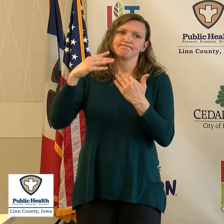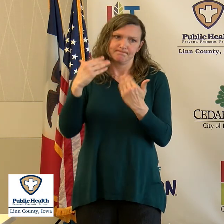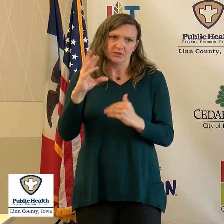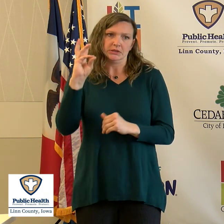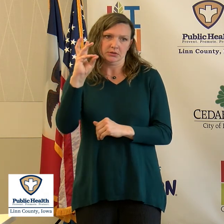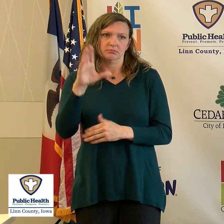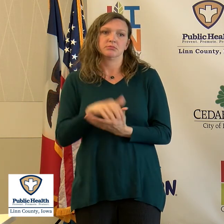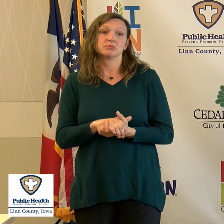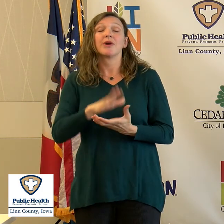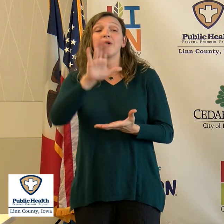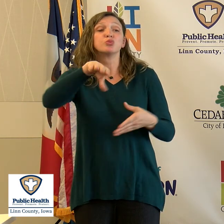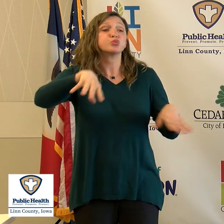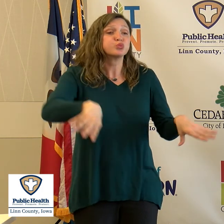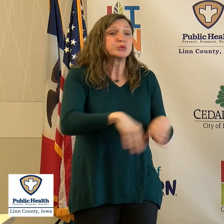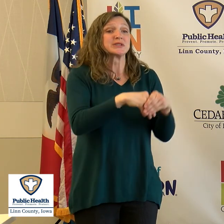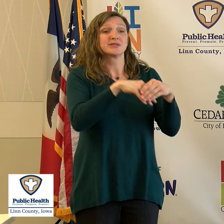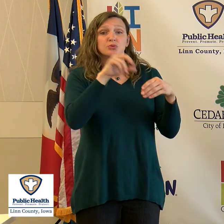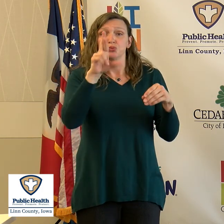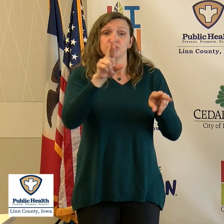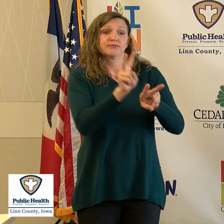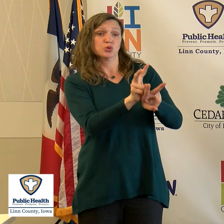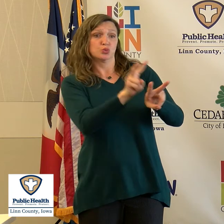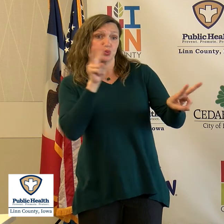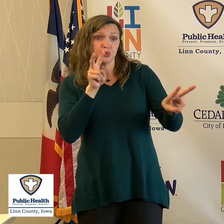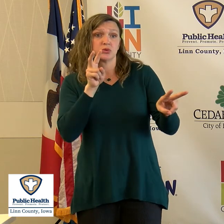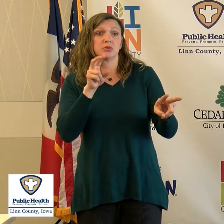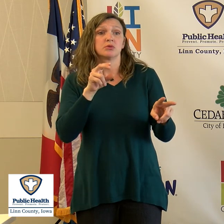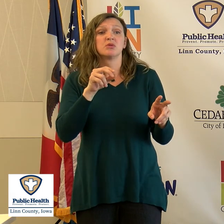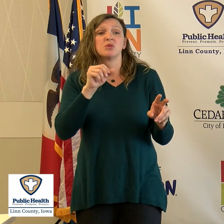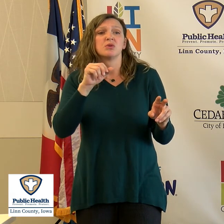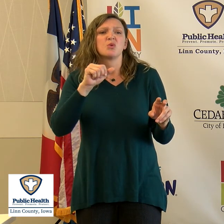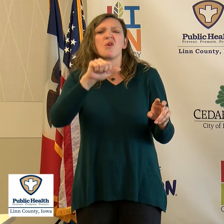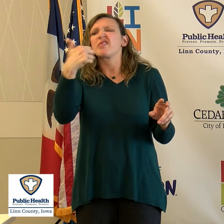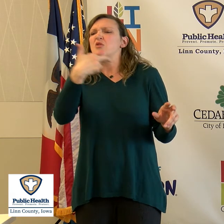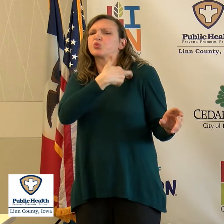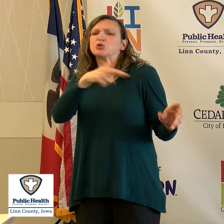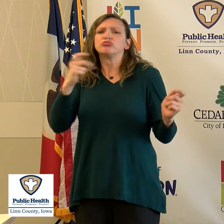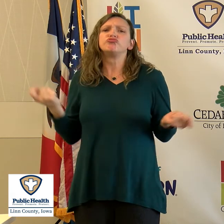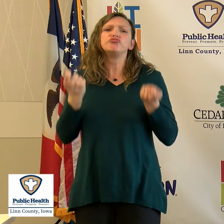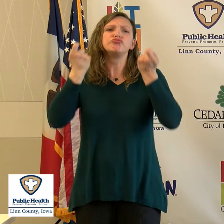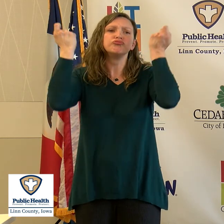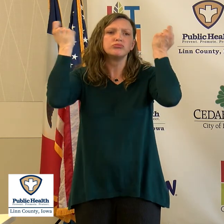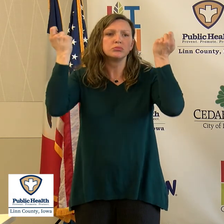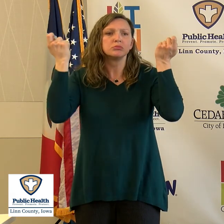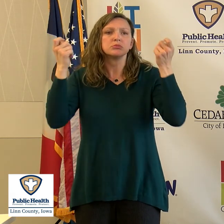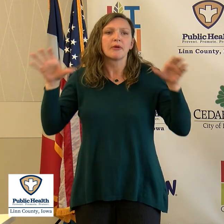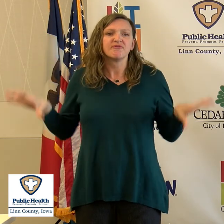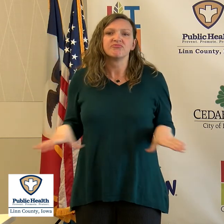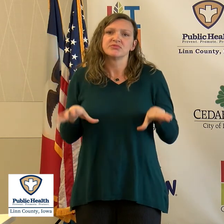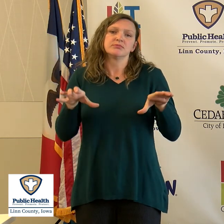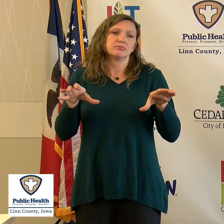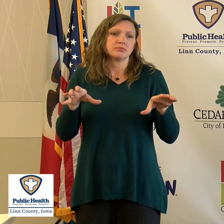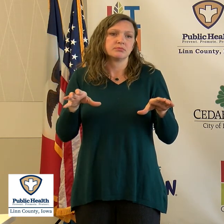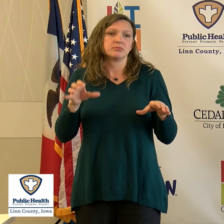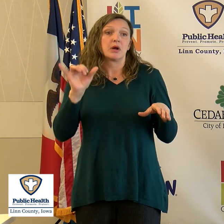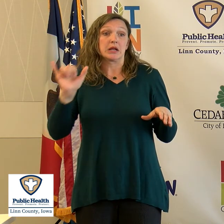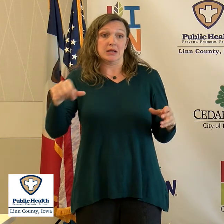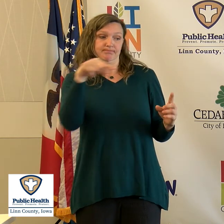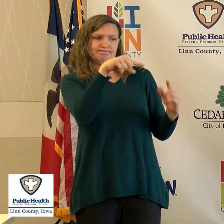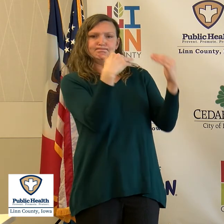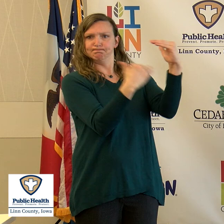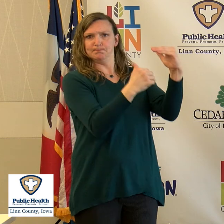weddings, funerals, and other spiritual or religious gatherings to no more than 10